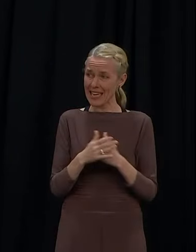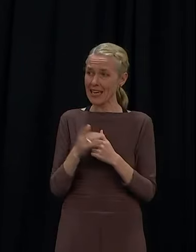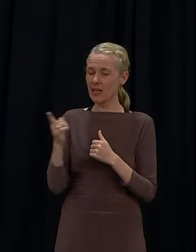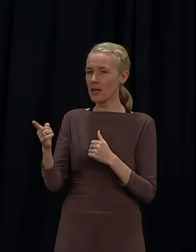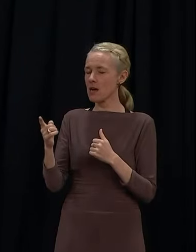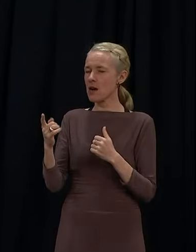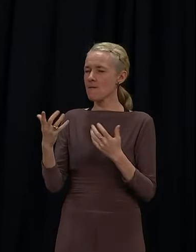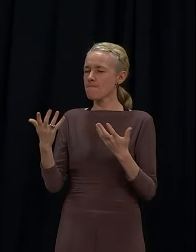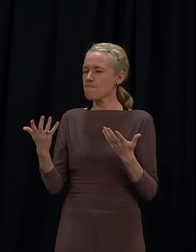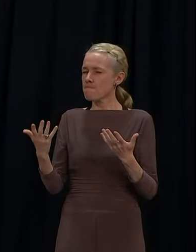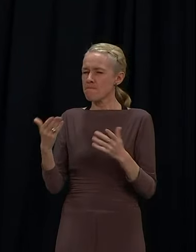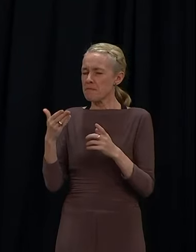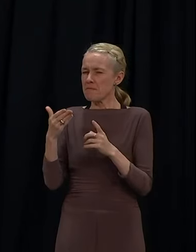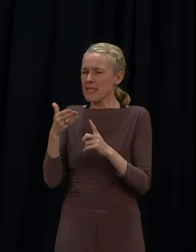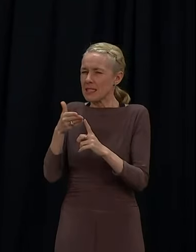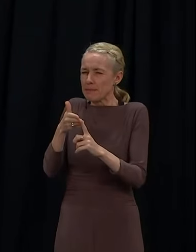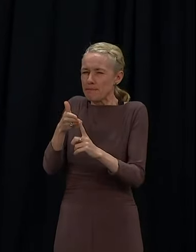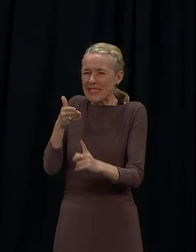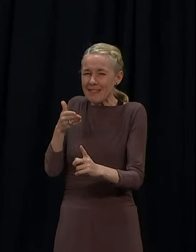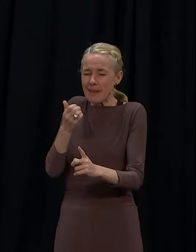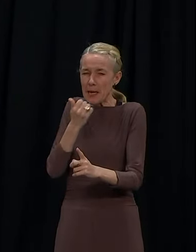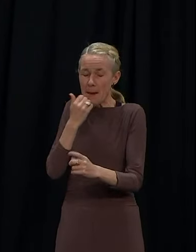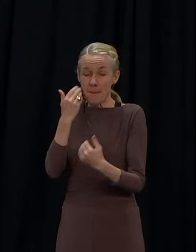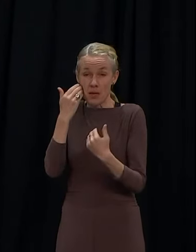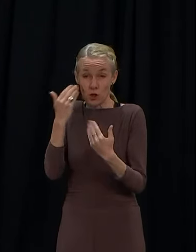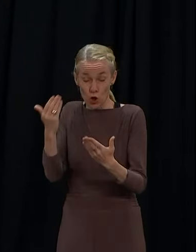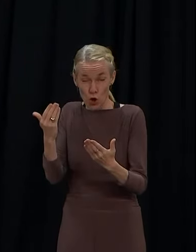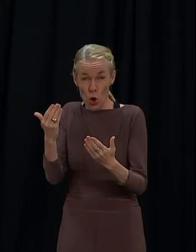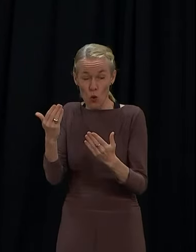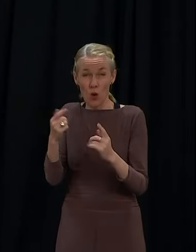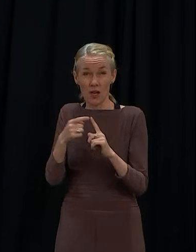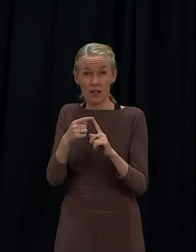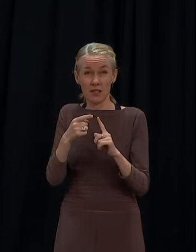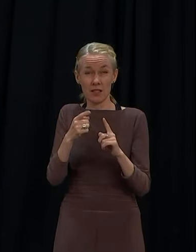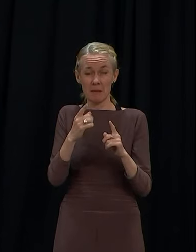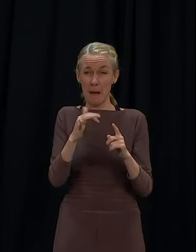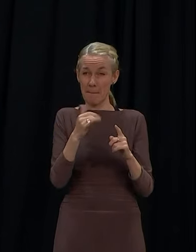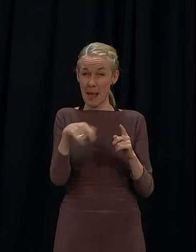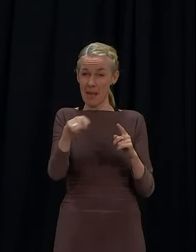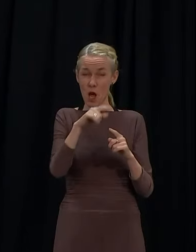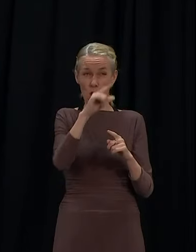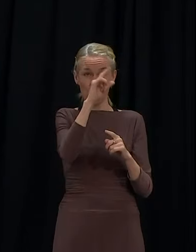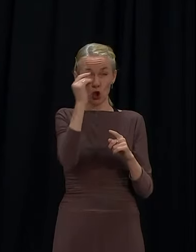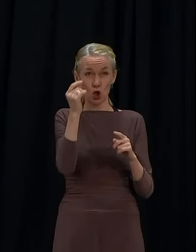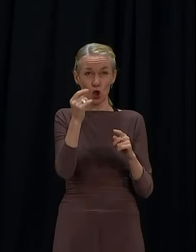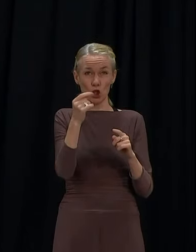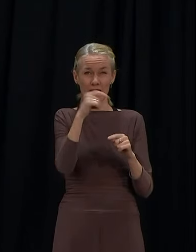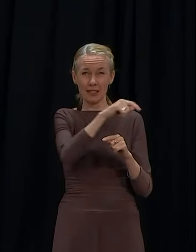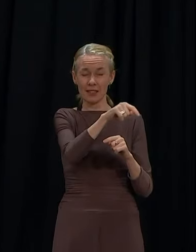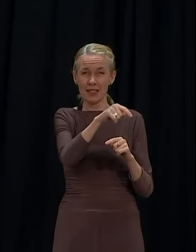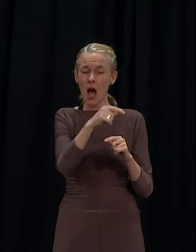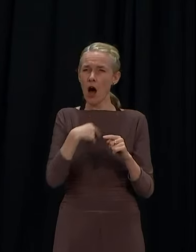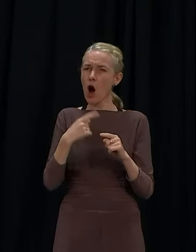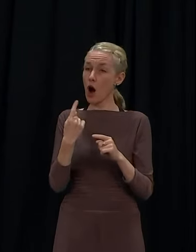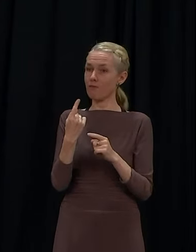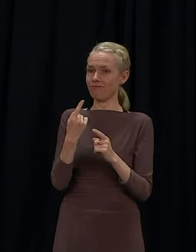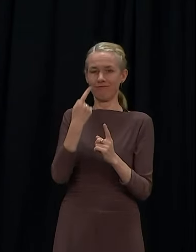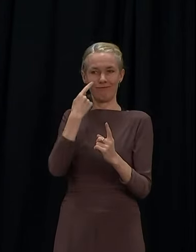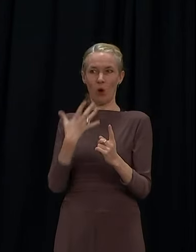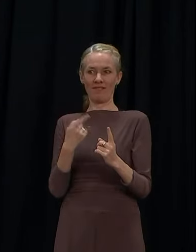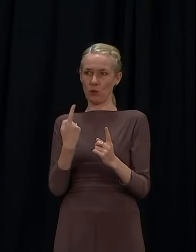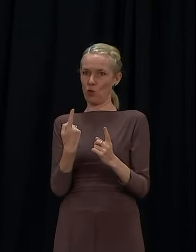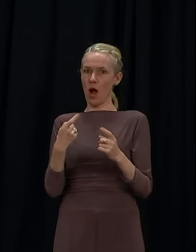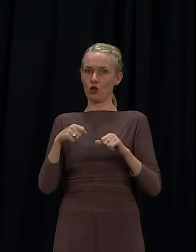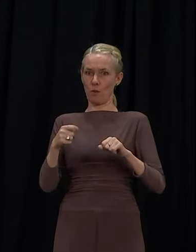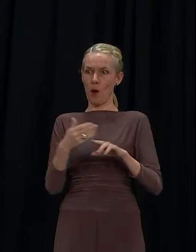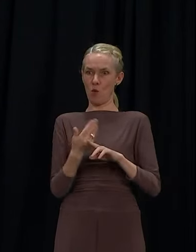workforce. We've got a supermarket worker. We have had some who work, of